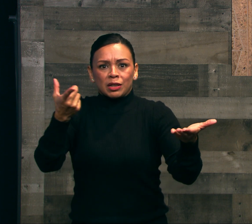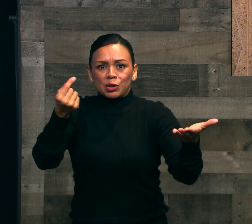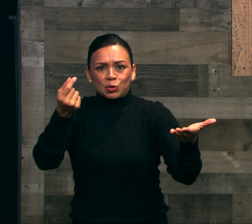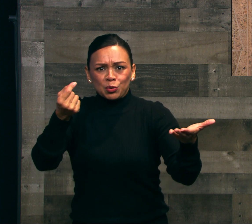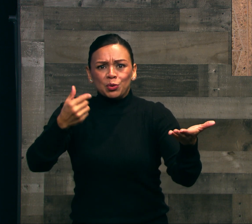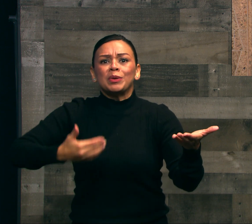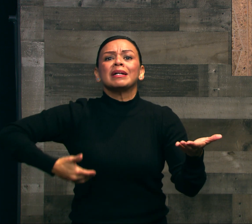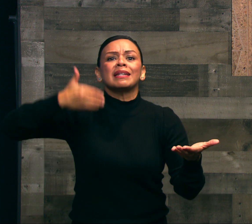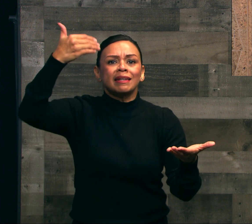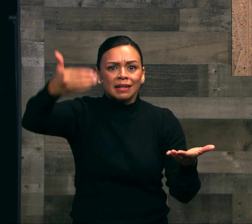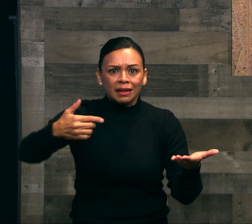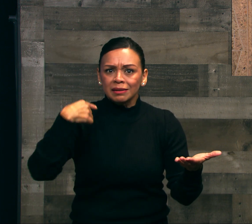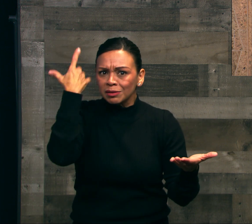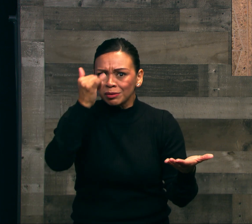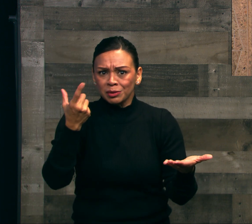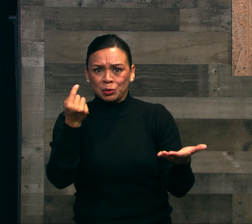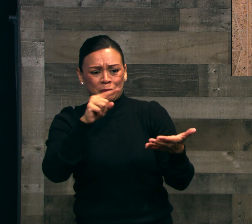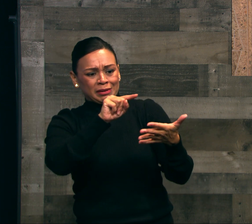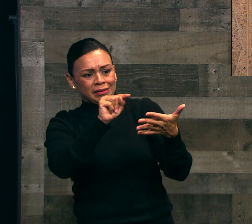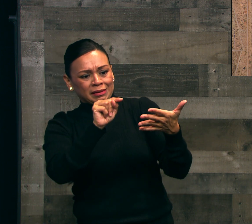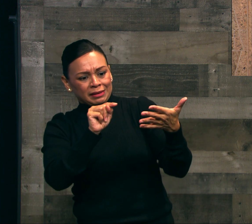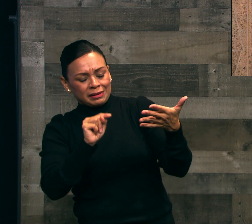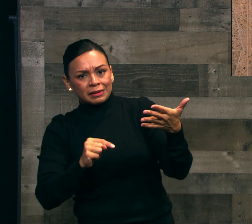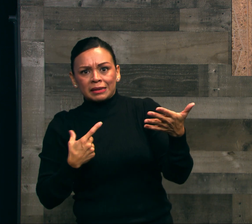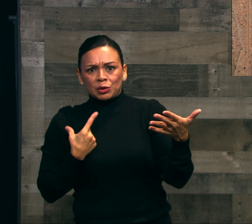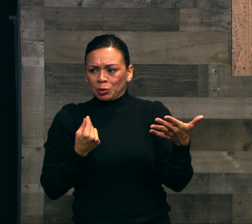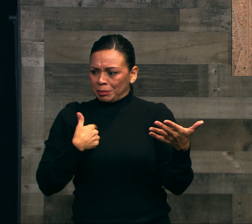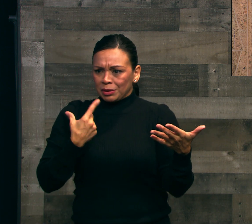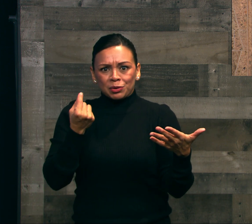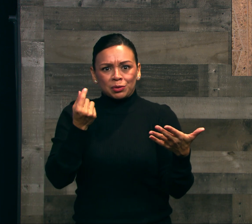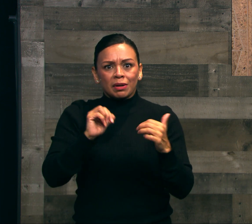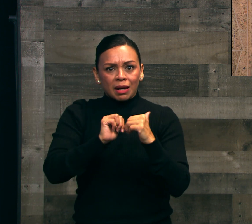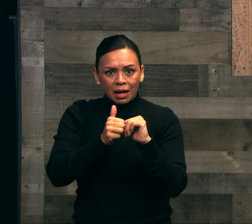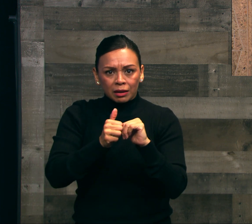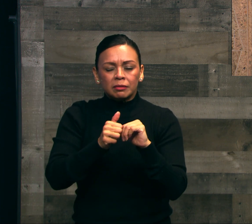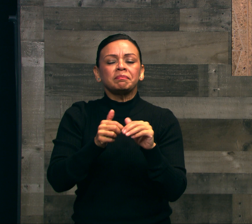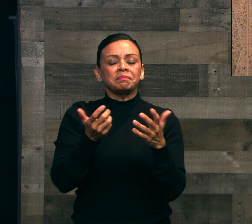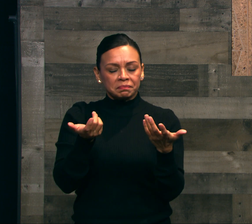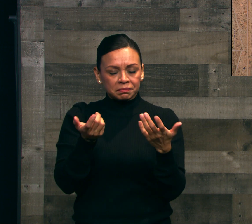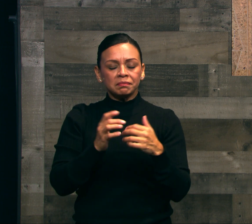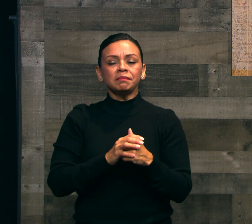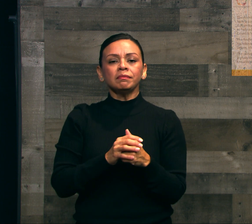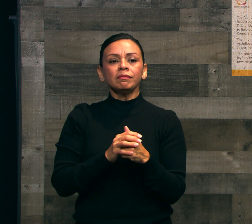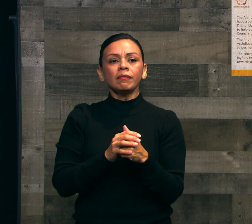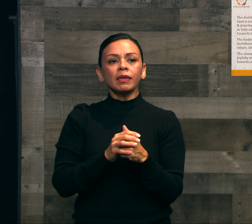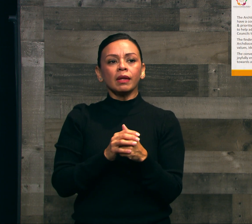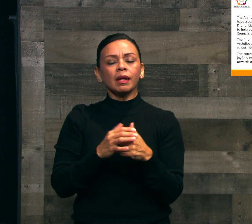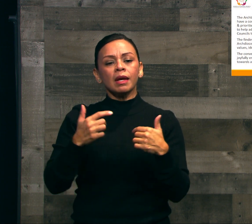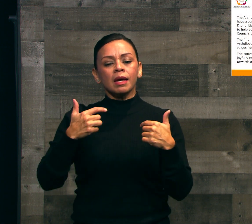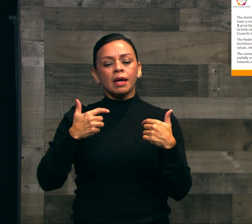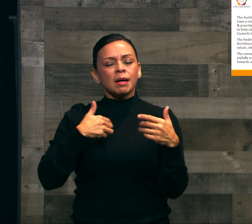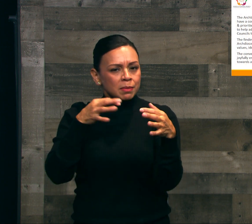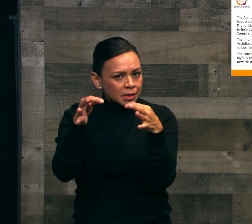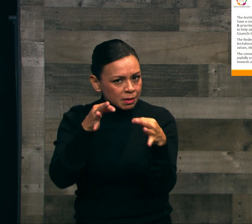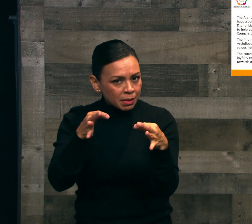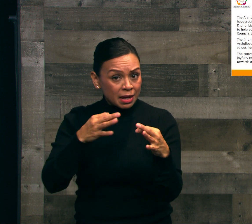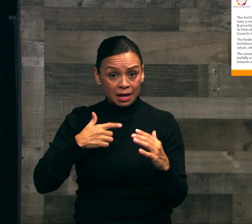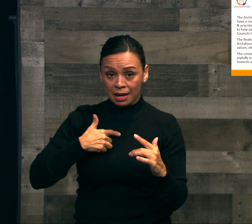all of this? I mean, what's the next steps for us to follow? Well,